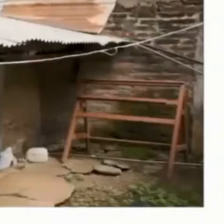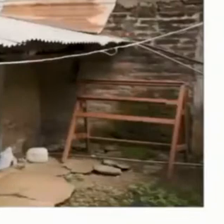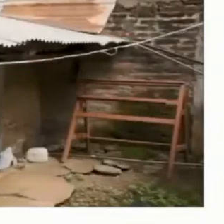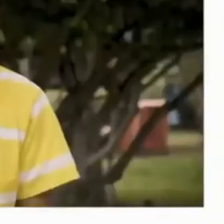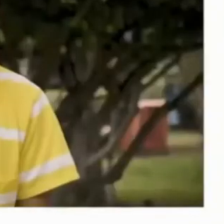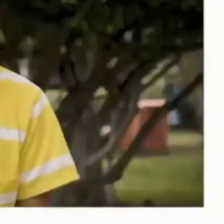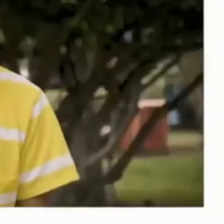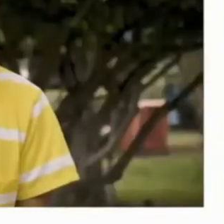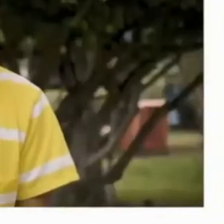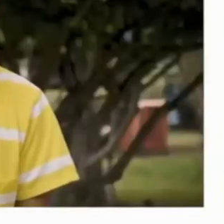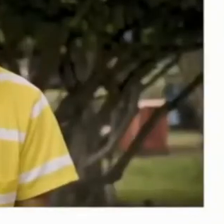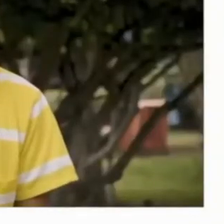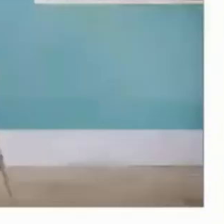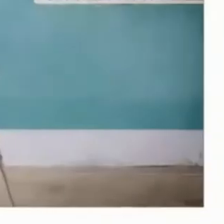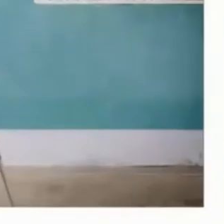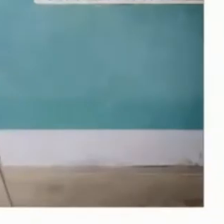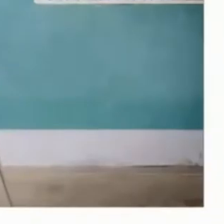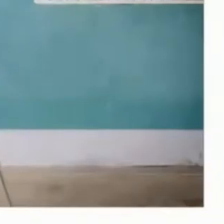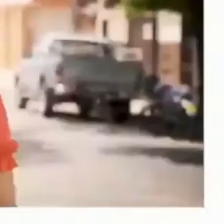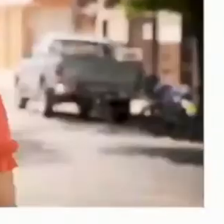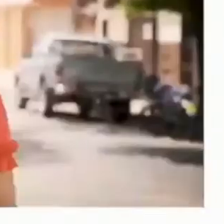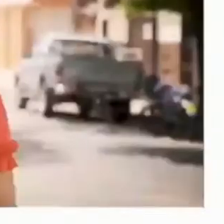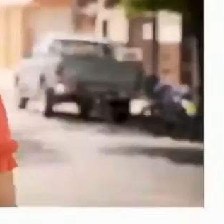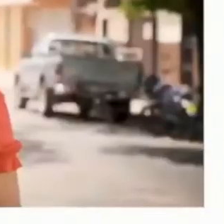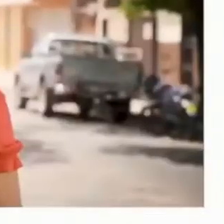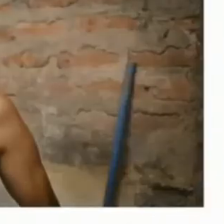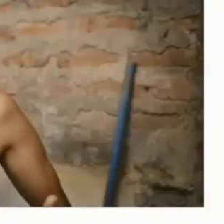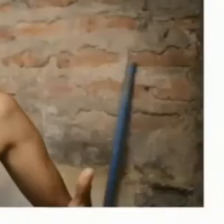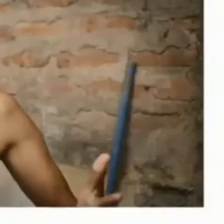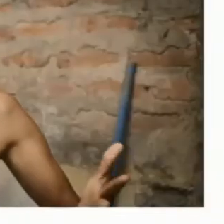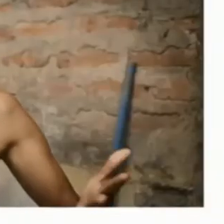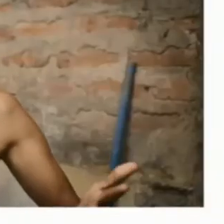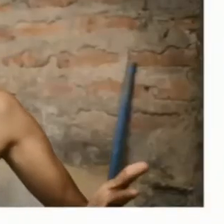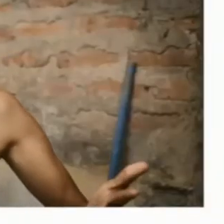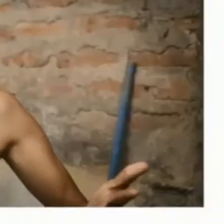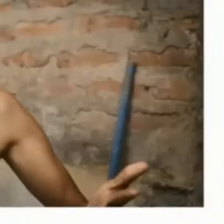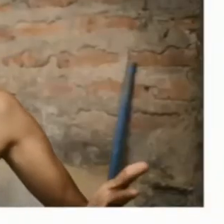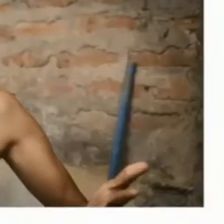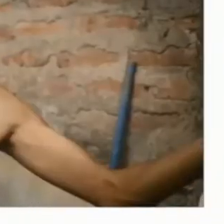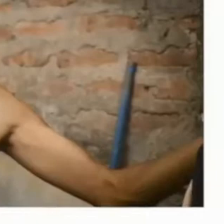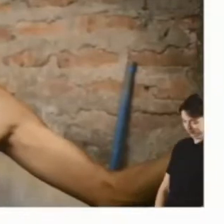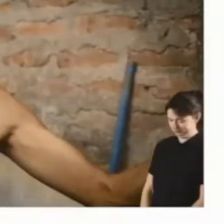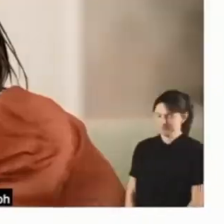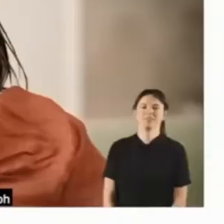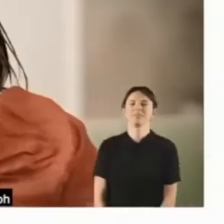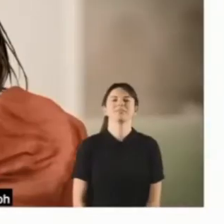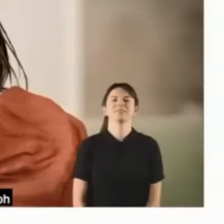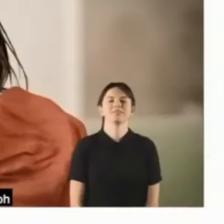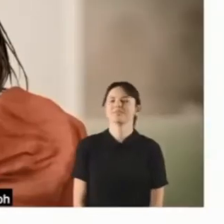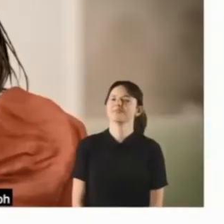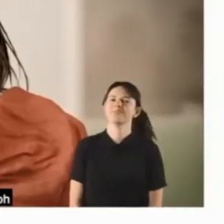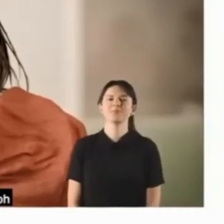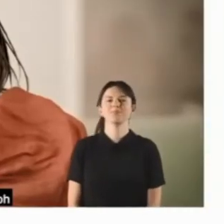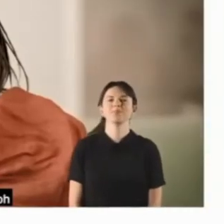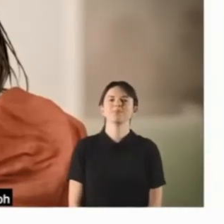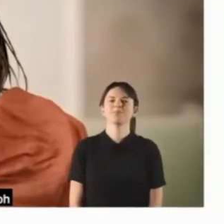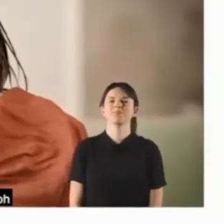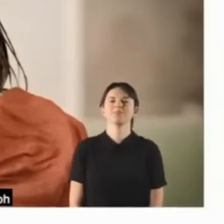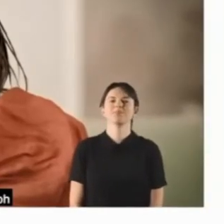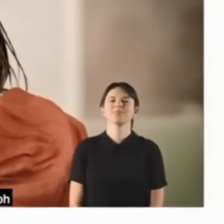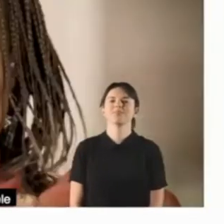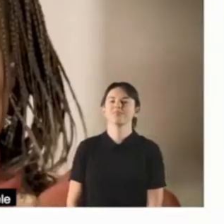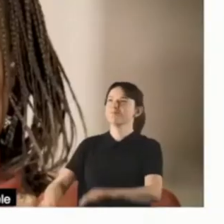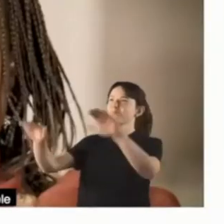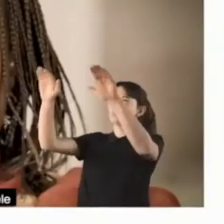Hada. My name is Renee. Lorenzo. Winmara. My name is Bless. My name is Ekaite